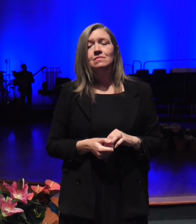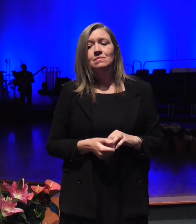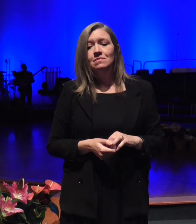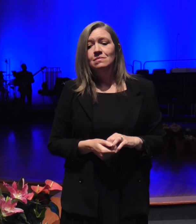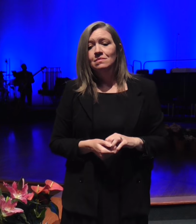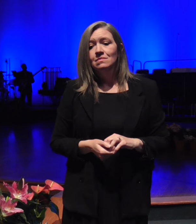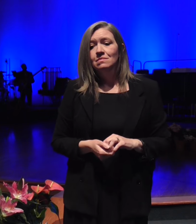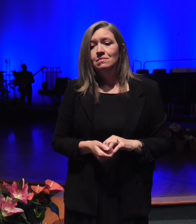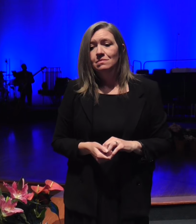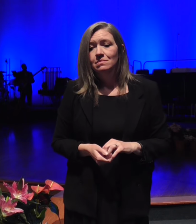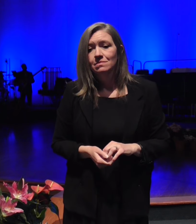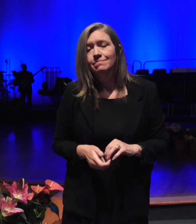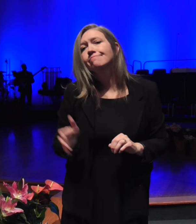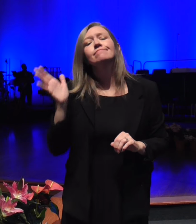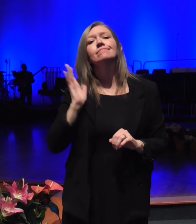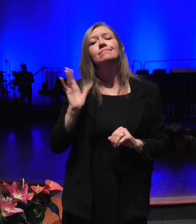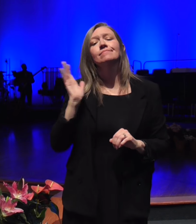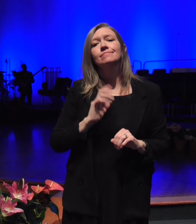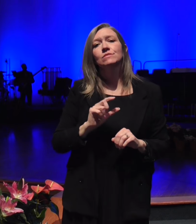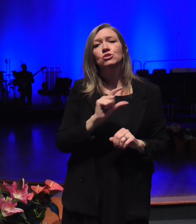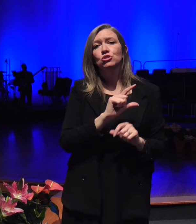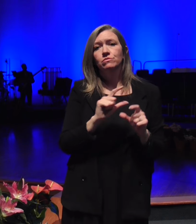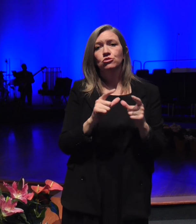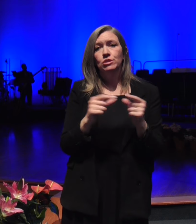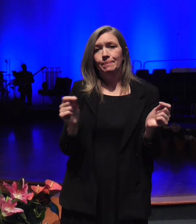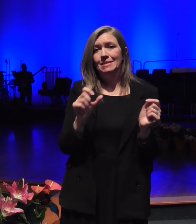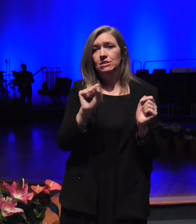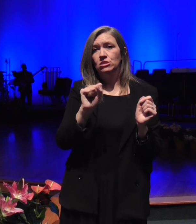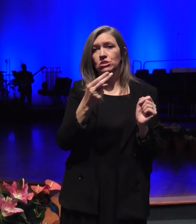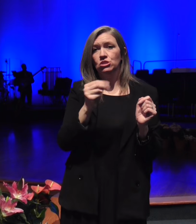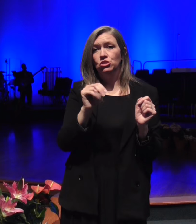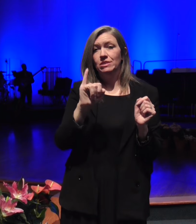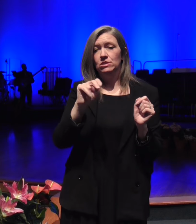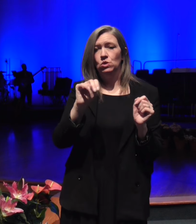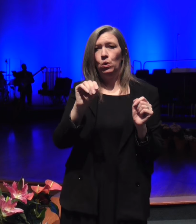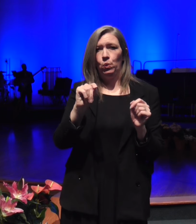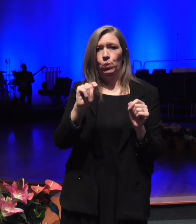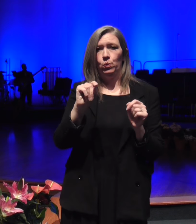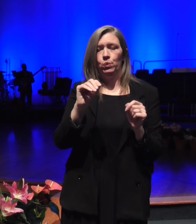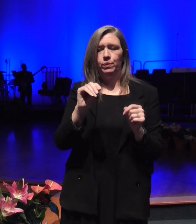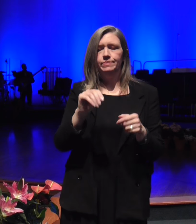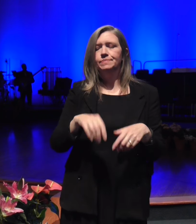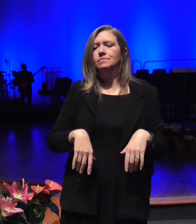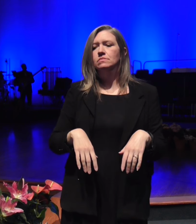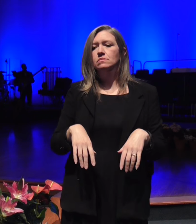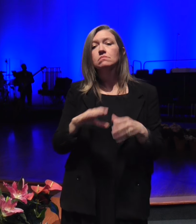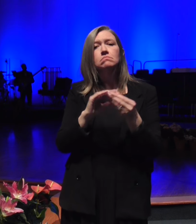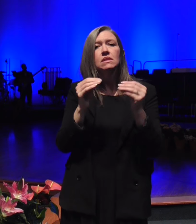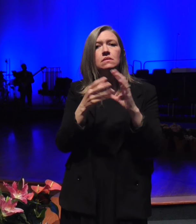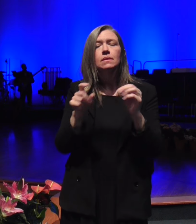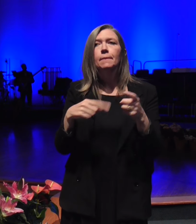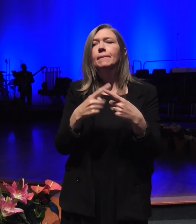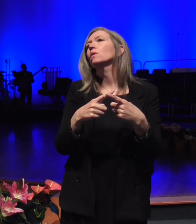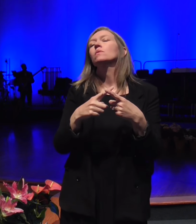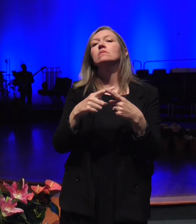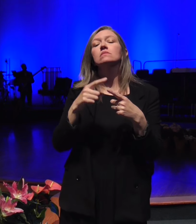In ancient Japanese Shintoism, there is a myth about the goddess of the